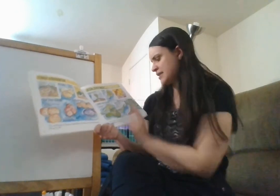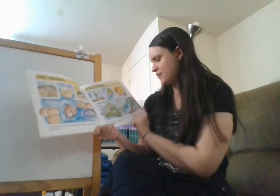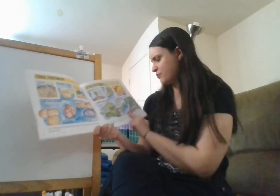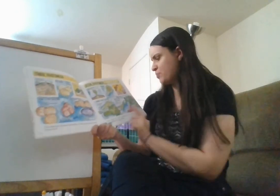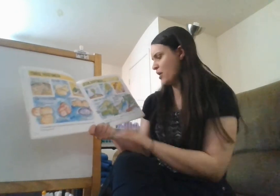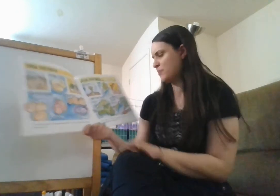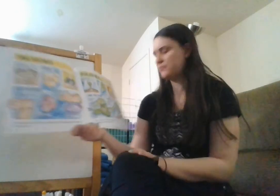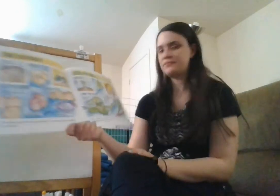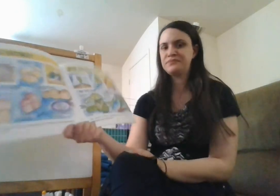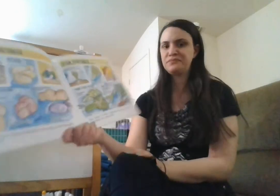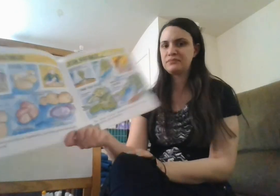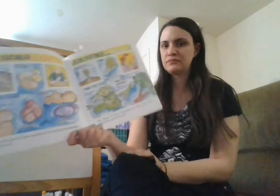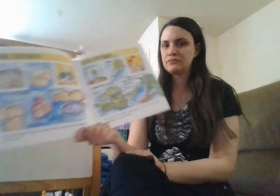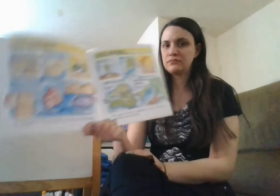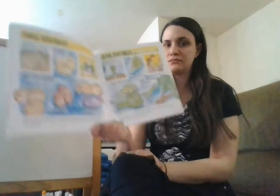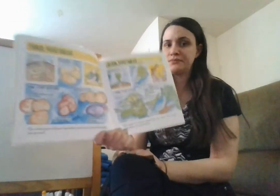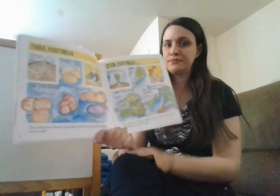and rhubarb.